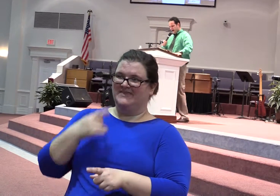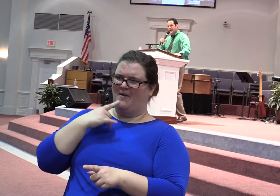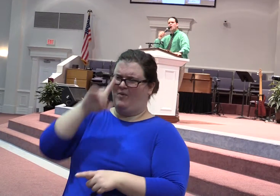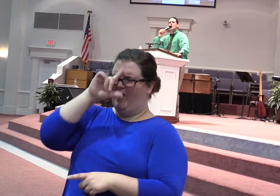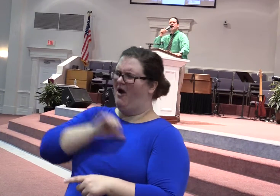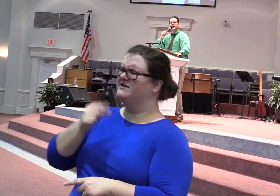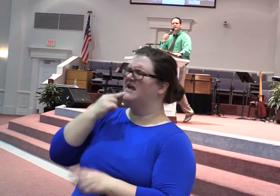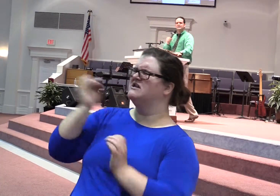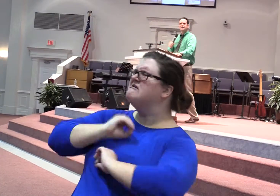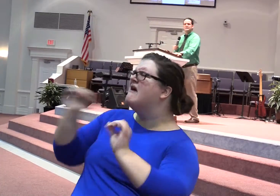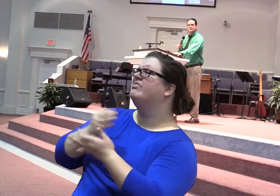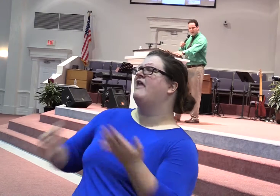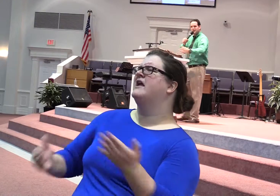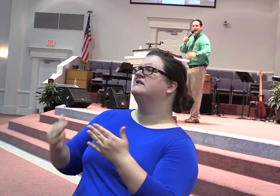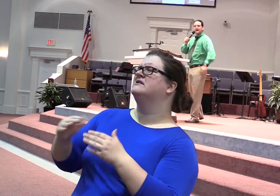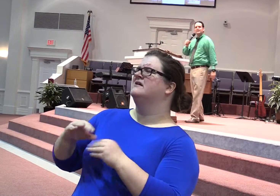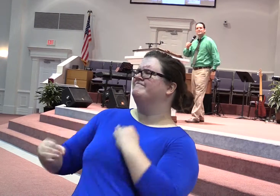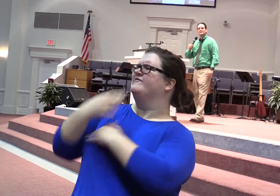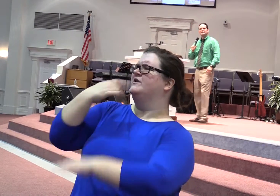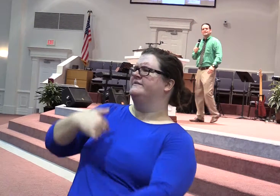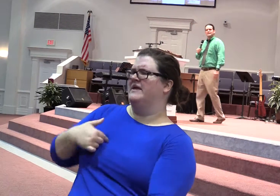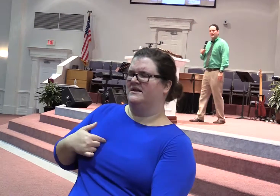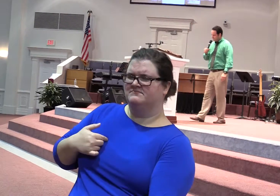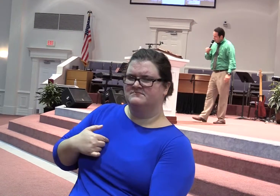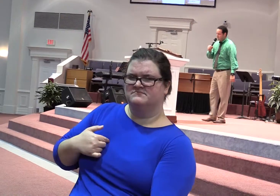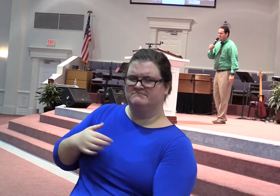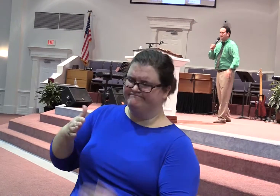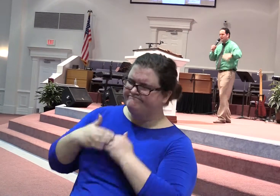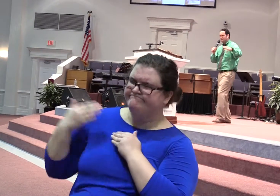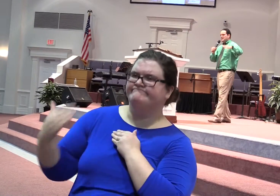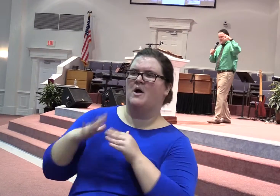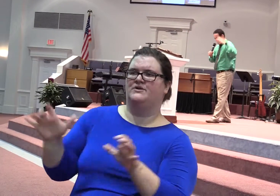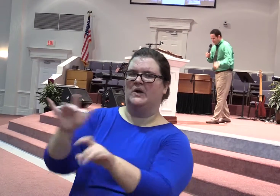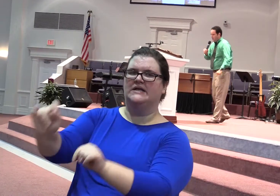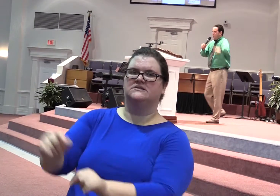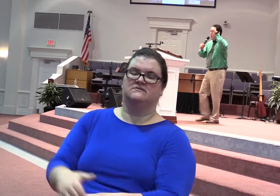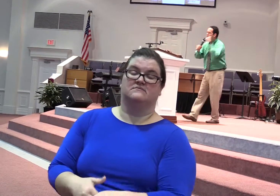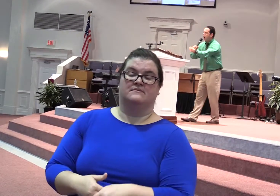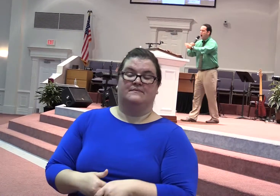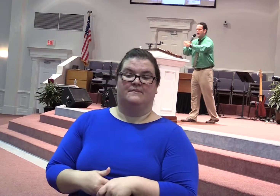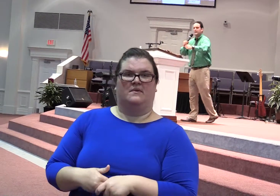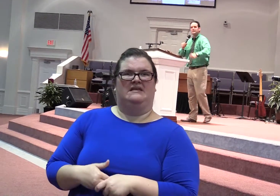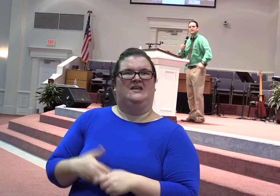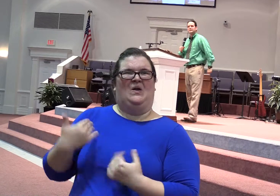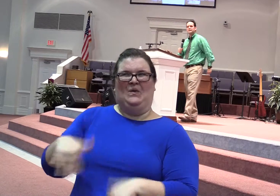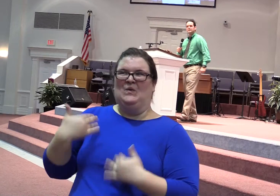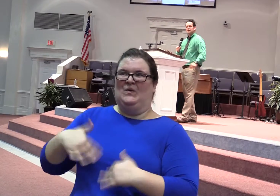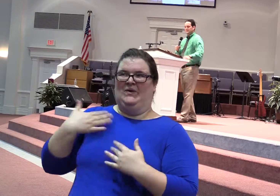me. Hallelujah. Come on now. Woo. I'm talking about some war!